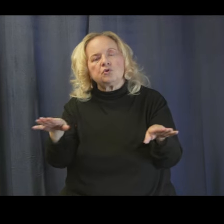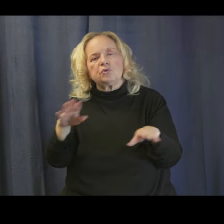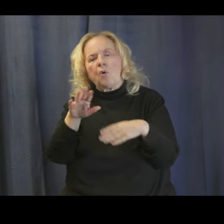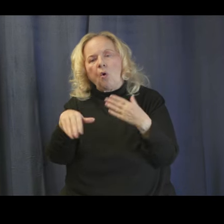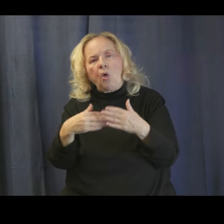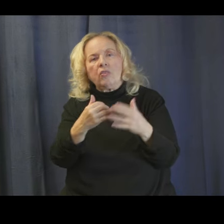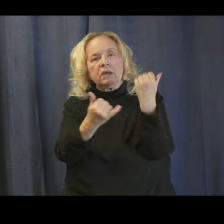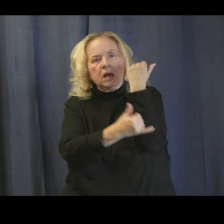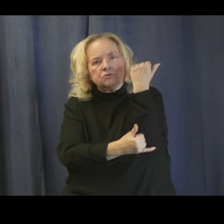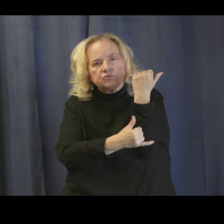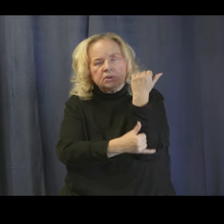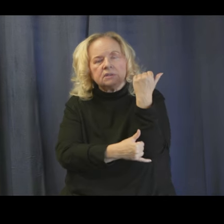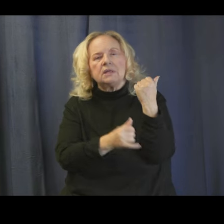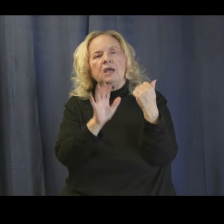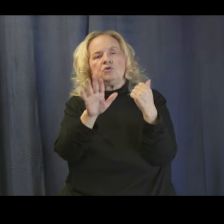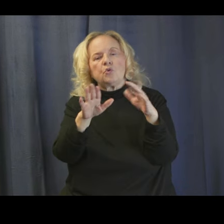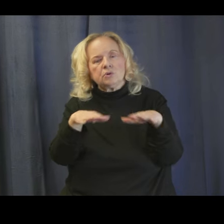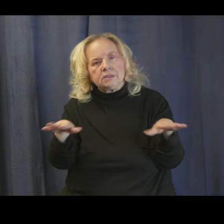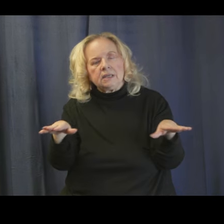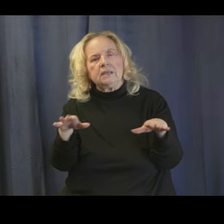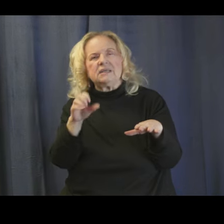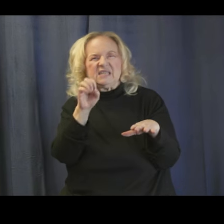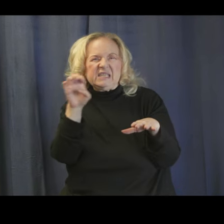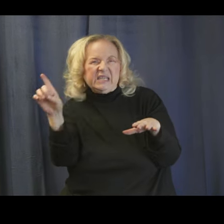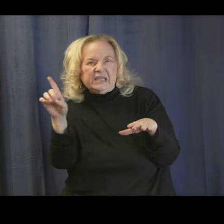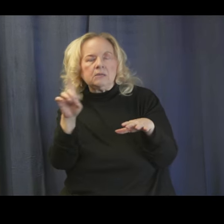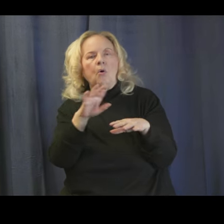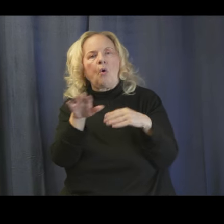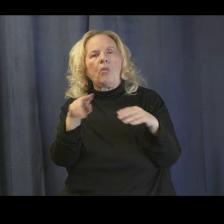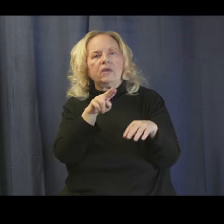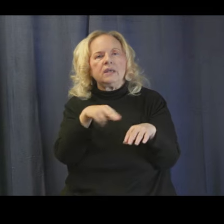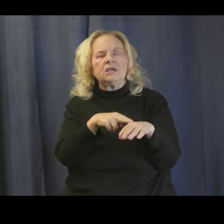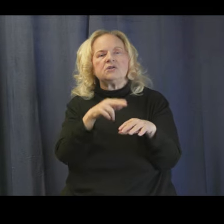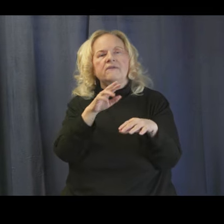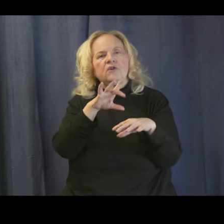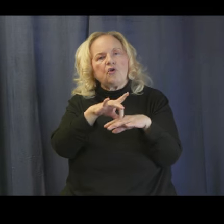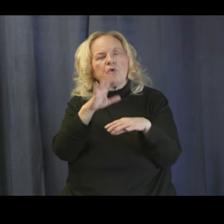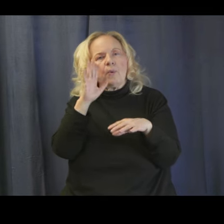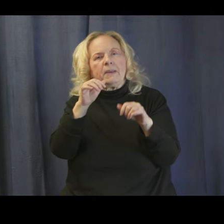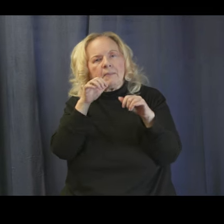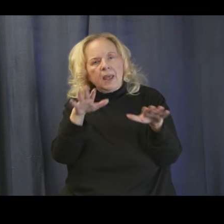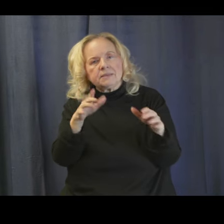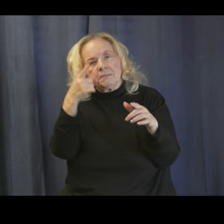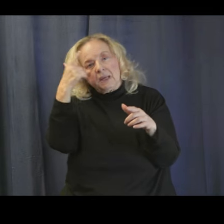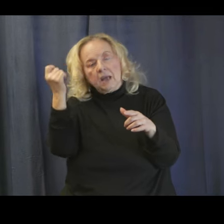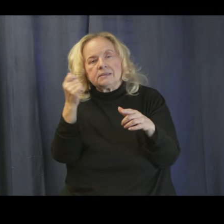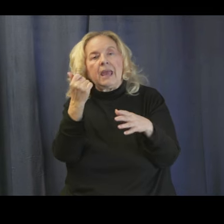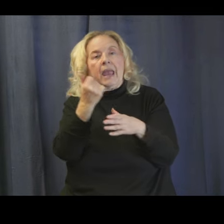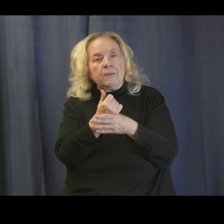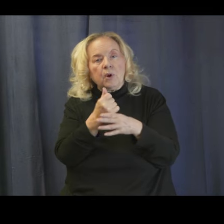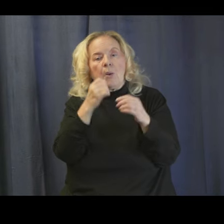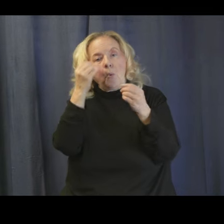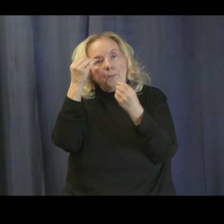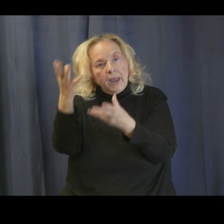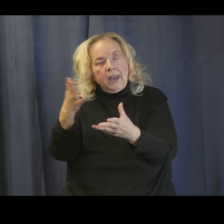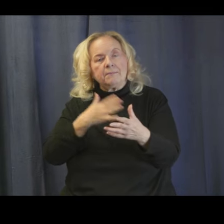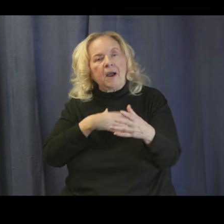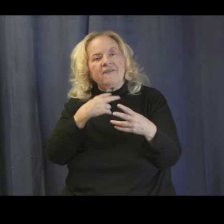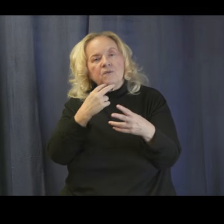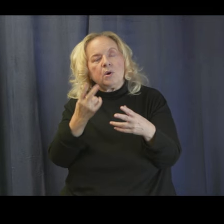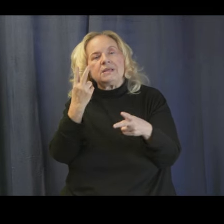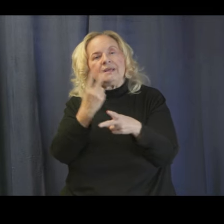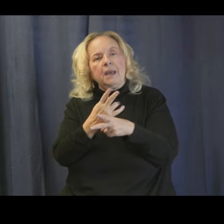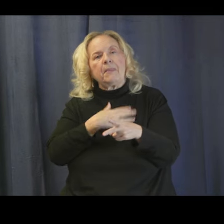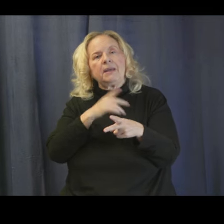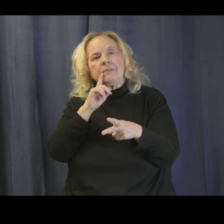seed all of these countries, and in your seed, all the nations of the earth will be blessed because Abraham obeyed my voice,